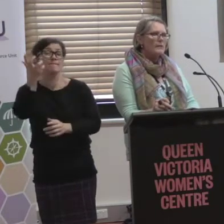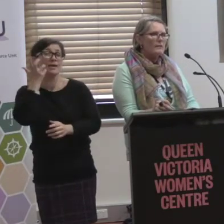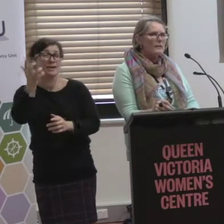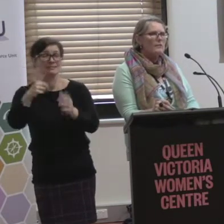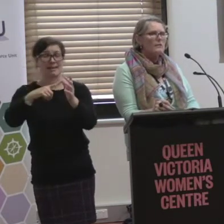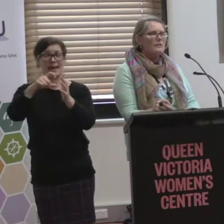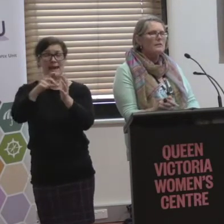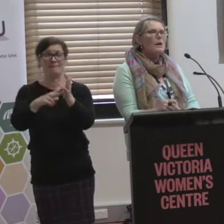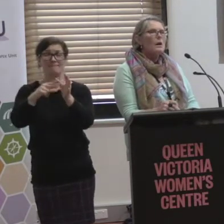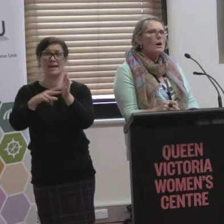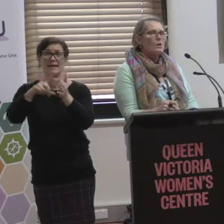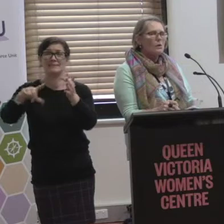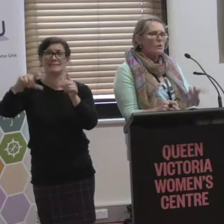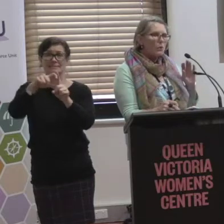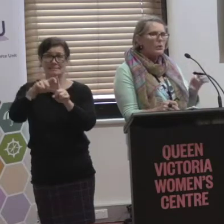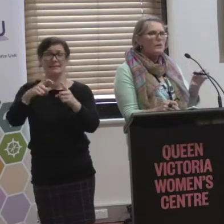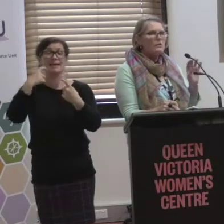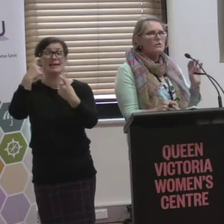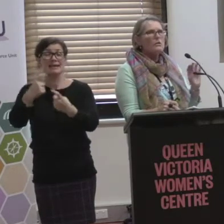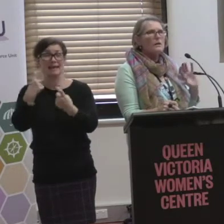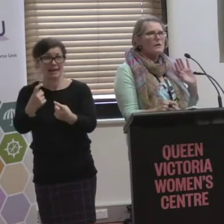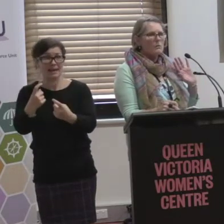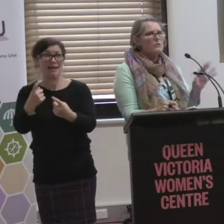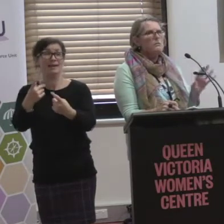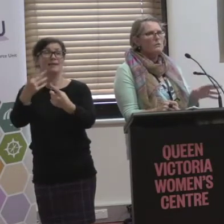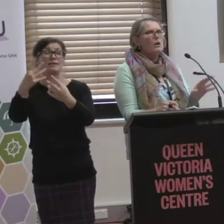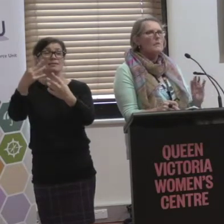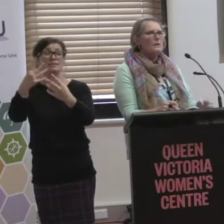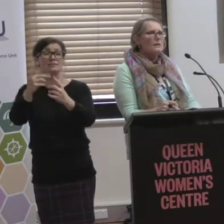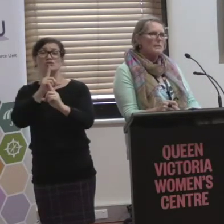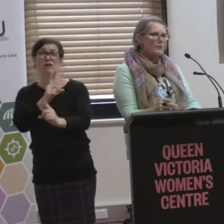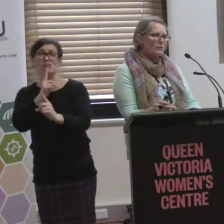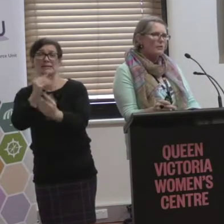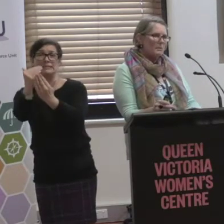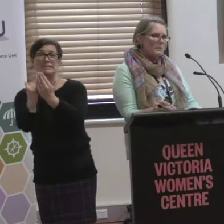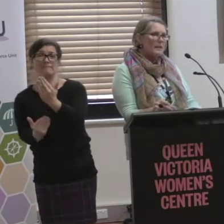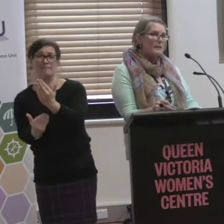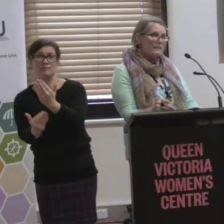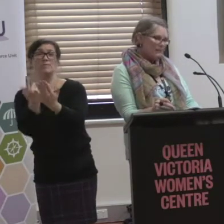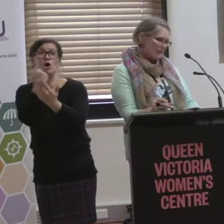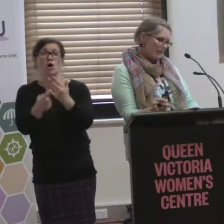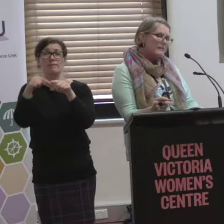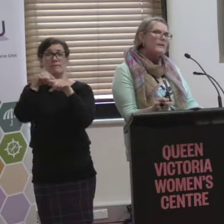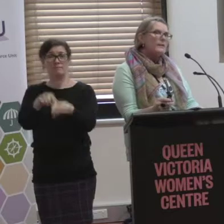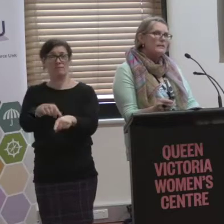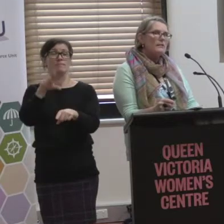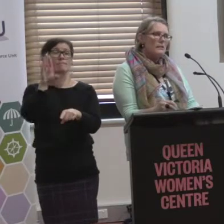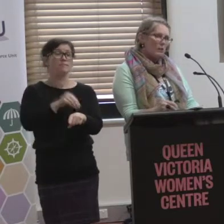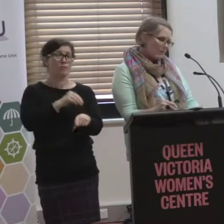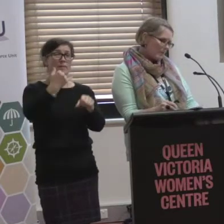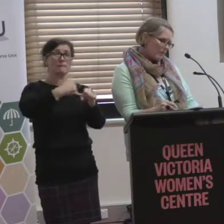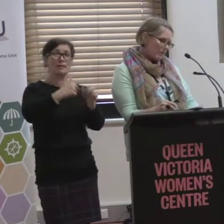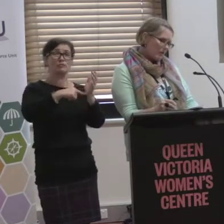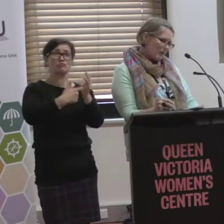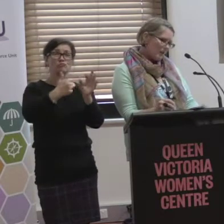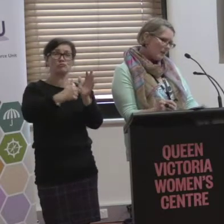make an advanced care directive according to what's prescribed in the Medical Treatment Planning Decisions Act since the